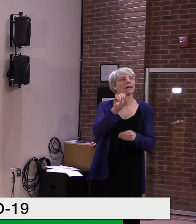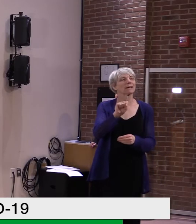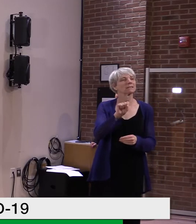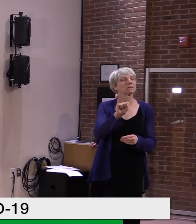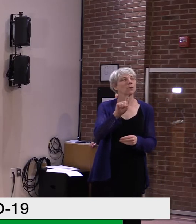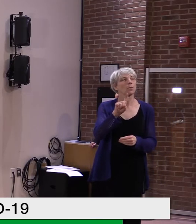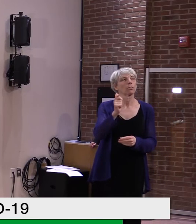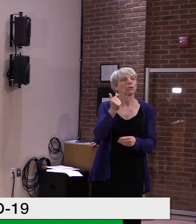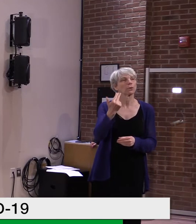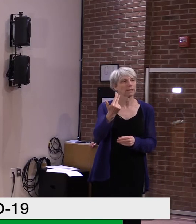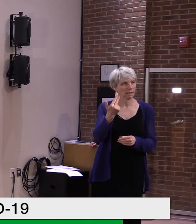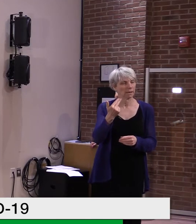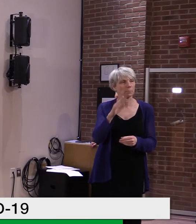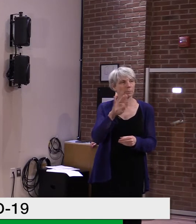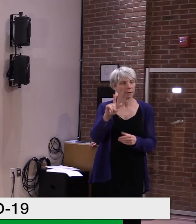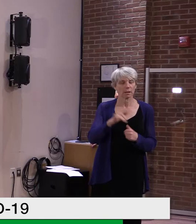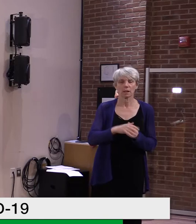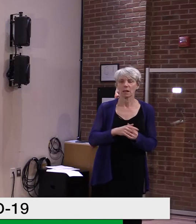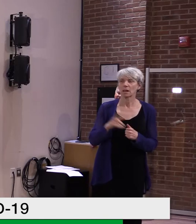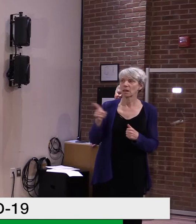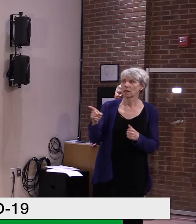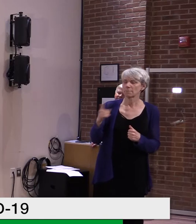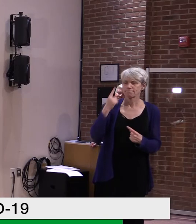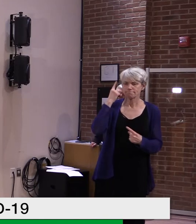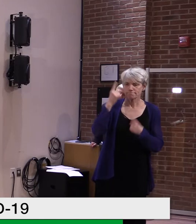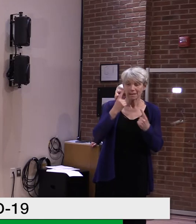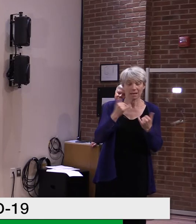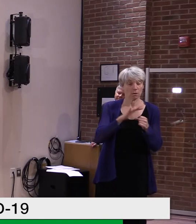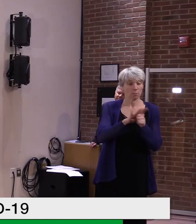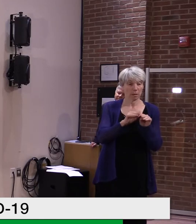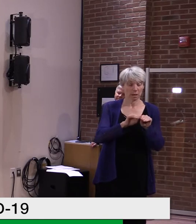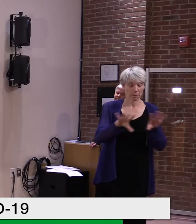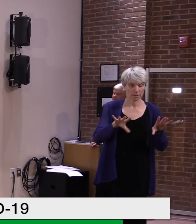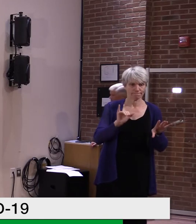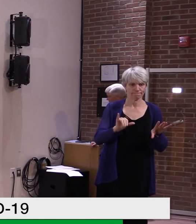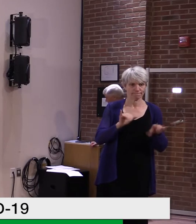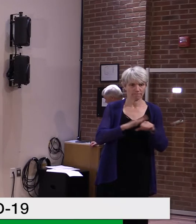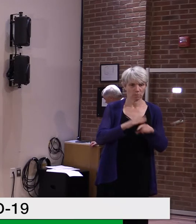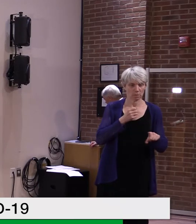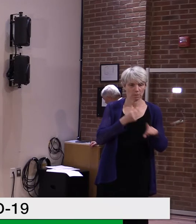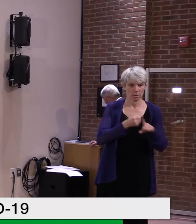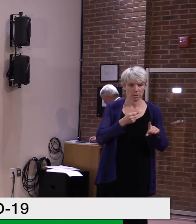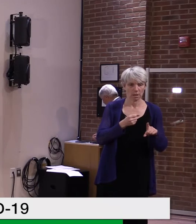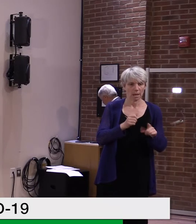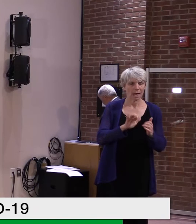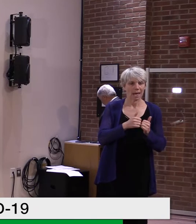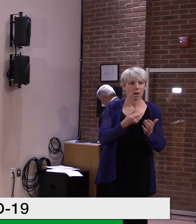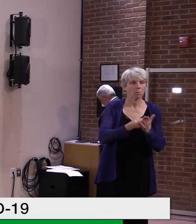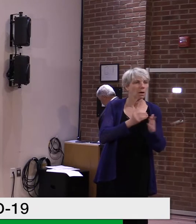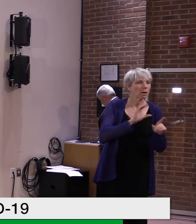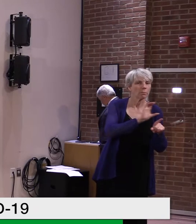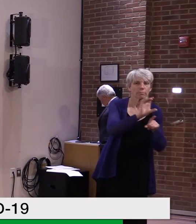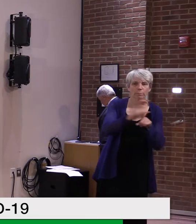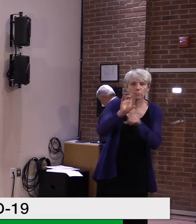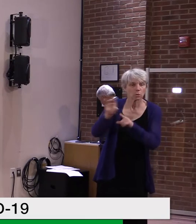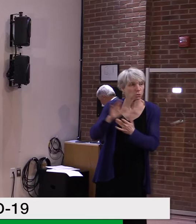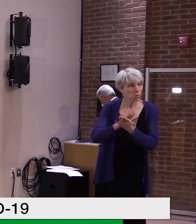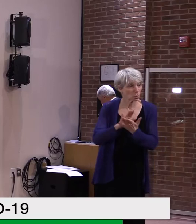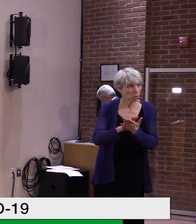whether you think the pandemic will change the amount of money going to schools, largely increasing the amount of money taxpayers will